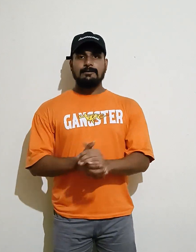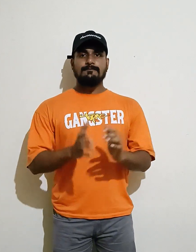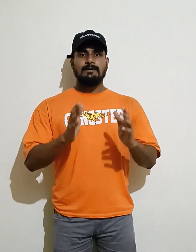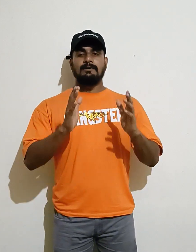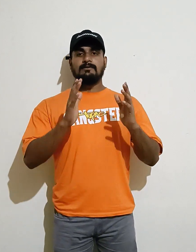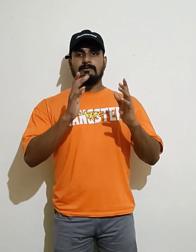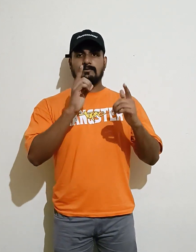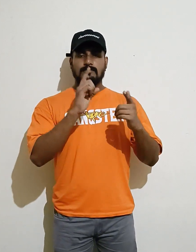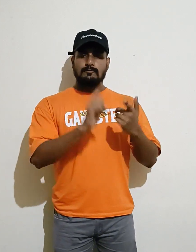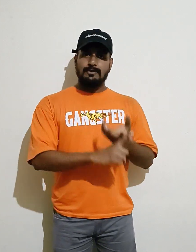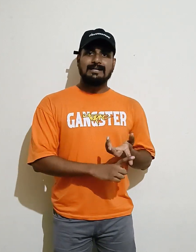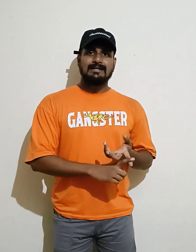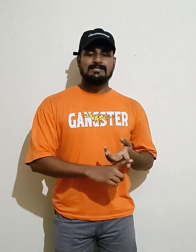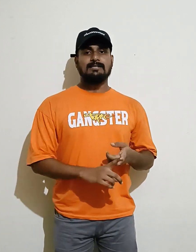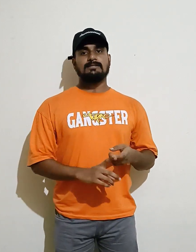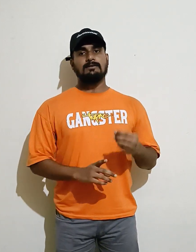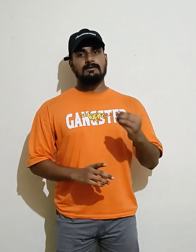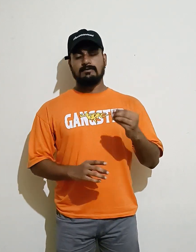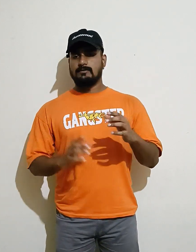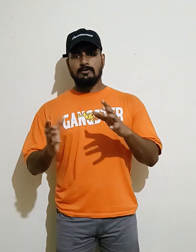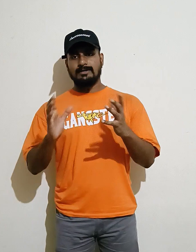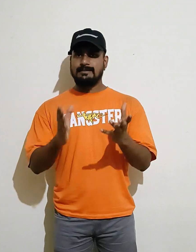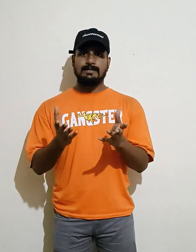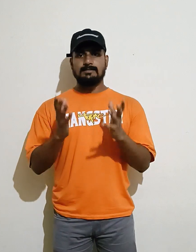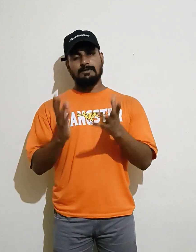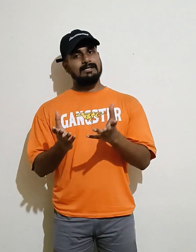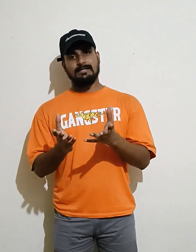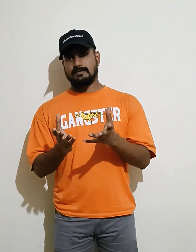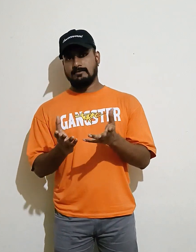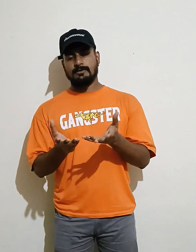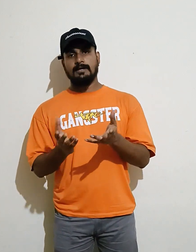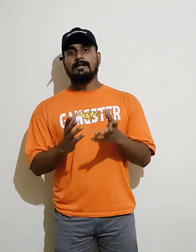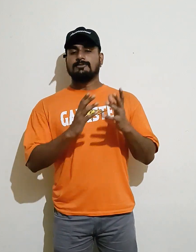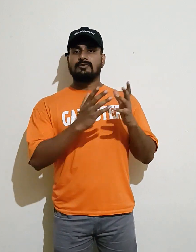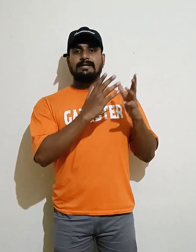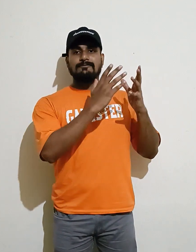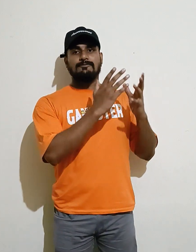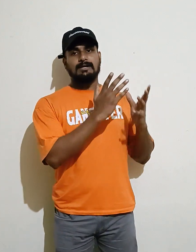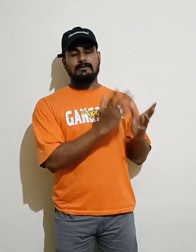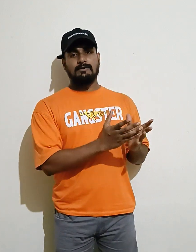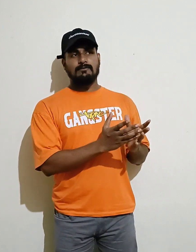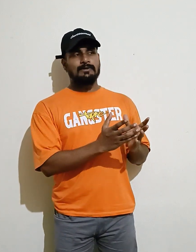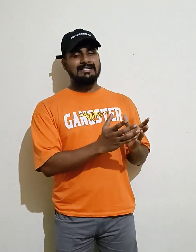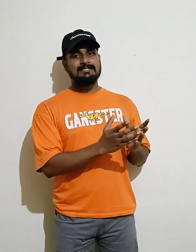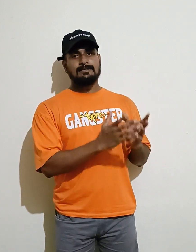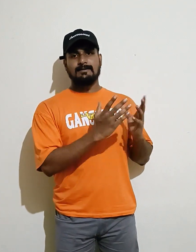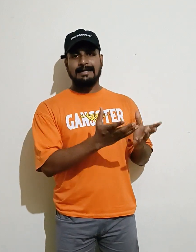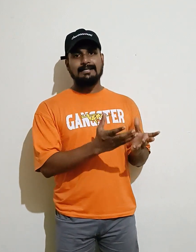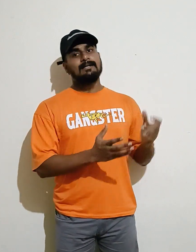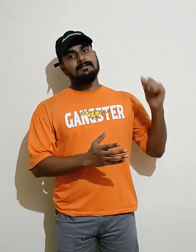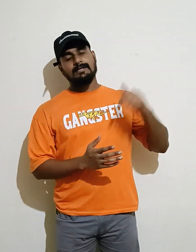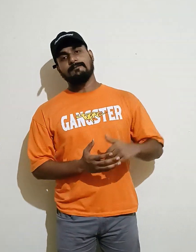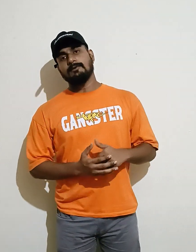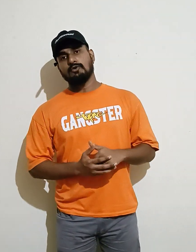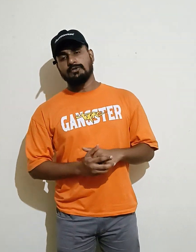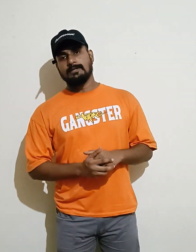if our one condition is, only there is a one condition, okay. So if one is right, then it will go to